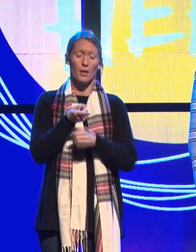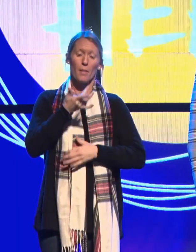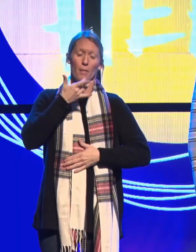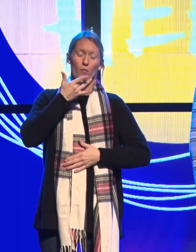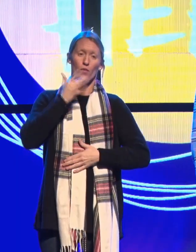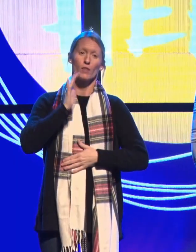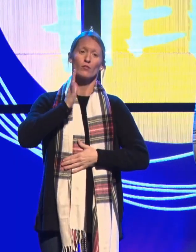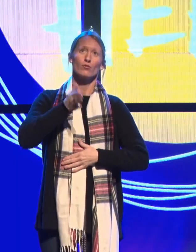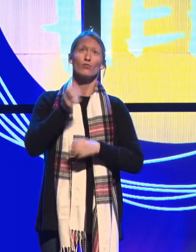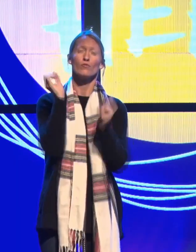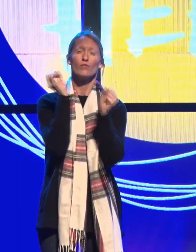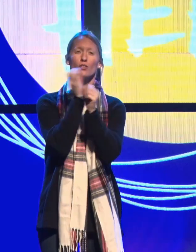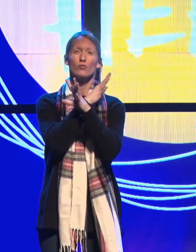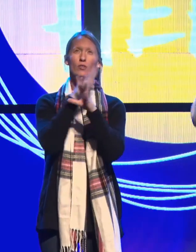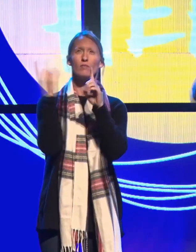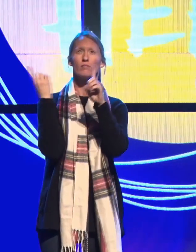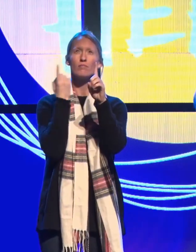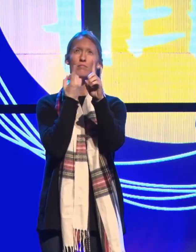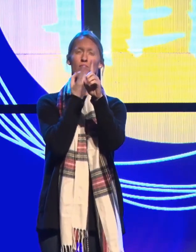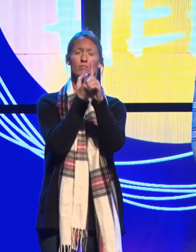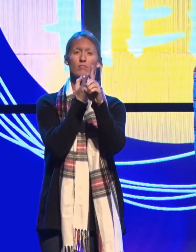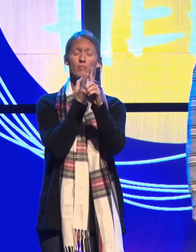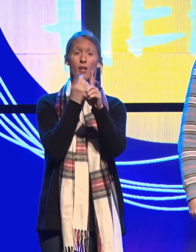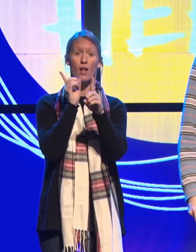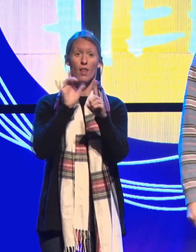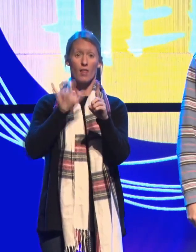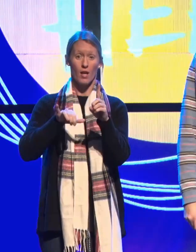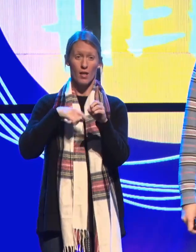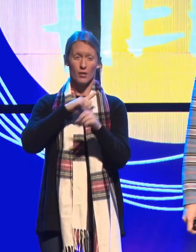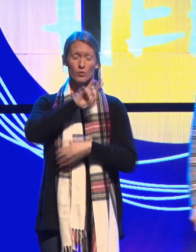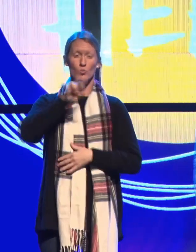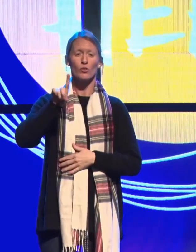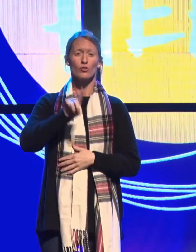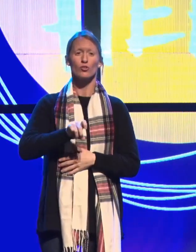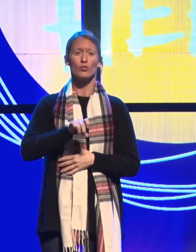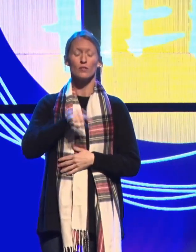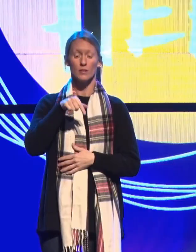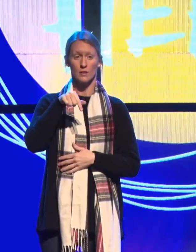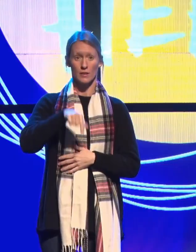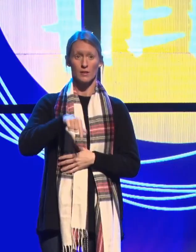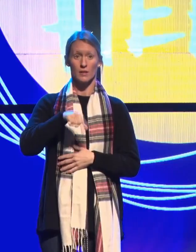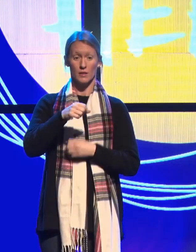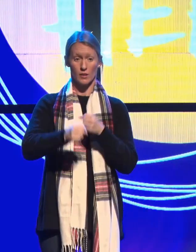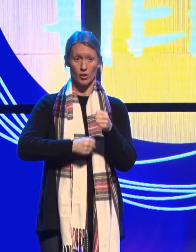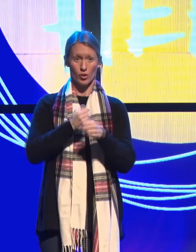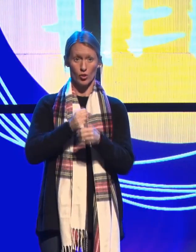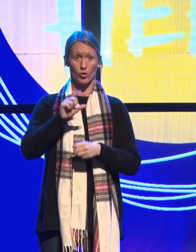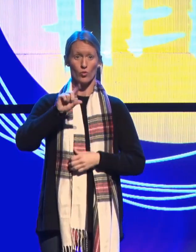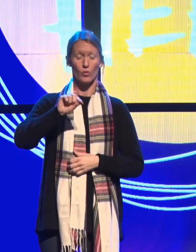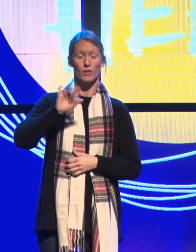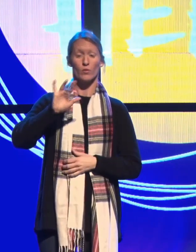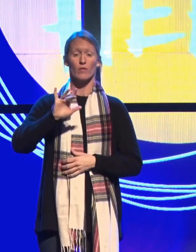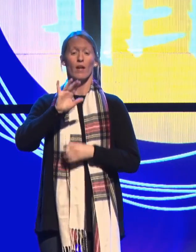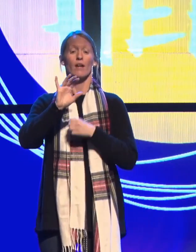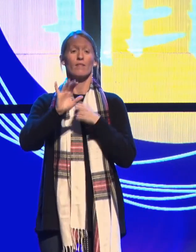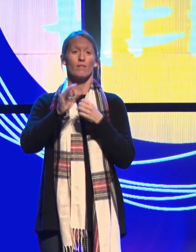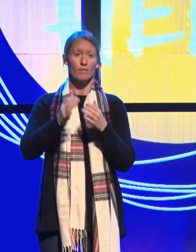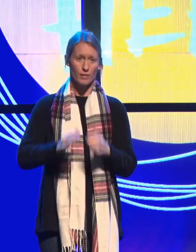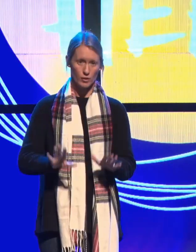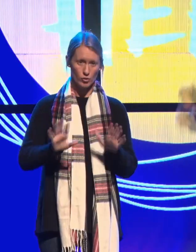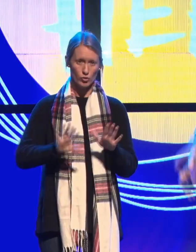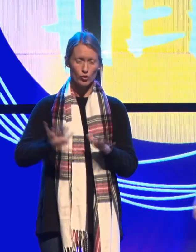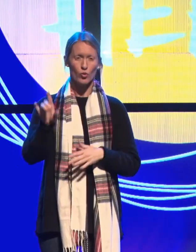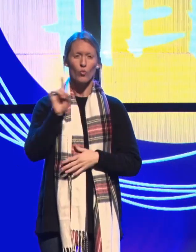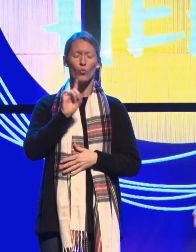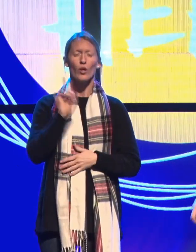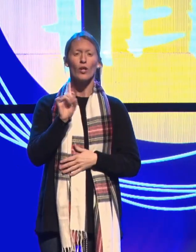a vision for where we're going. And that's really the big question today is where are you going to be at the end of this year? Right? We're right at the beginning of the year. Some